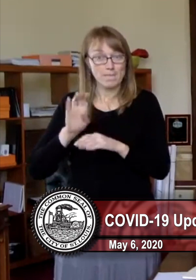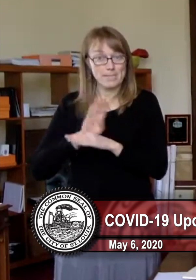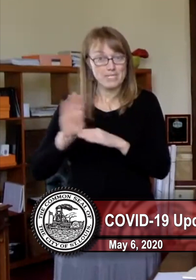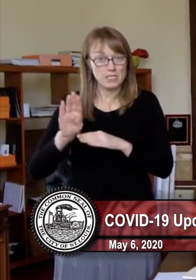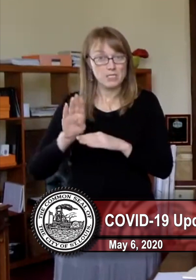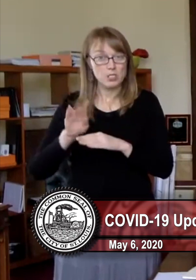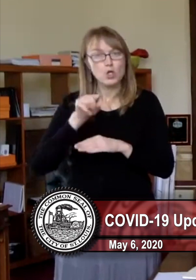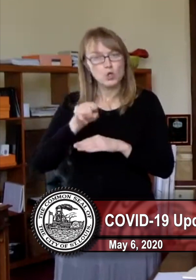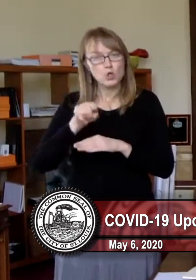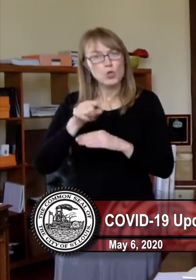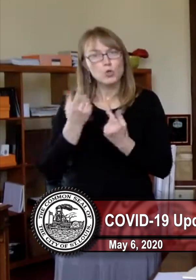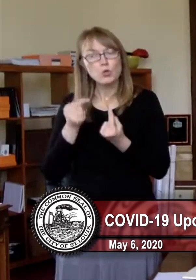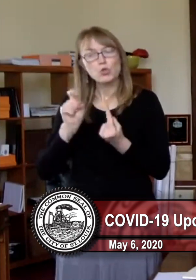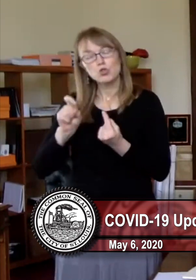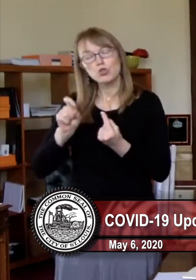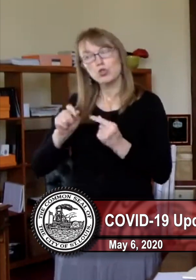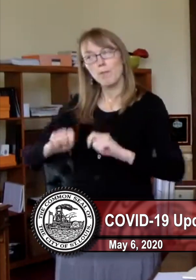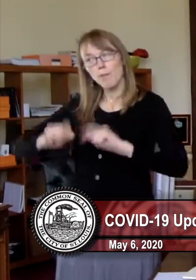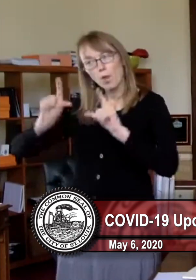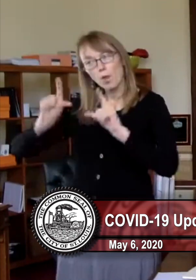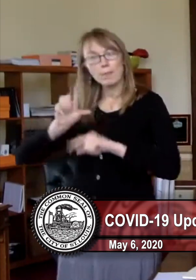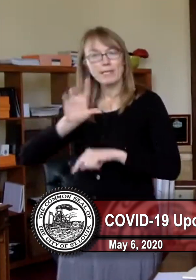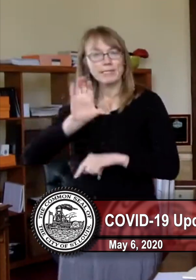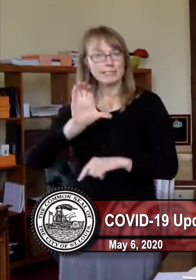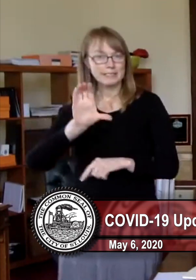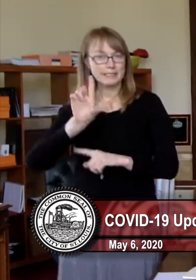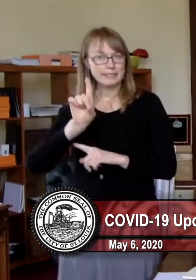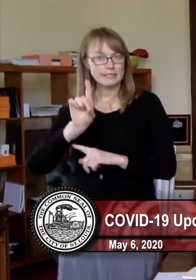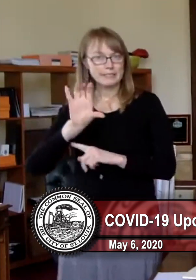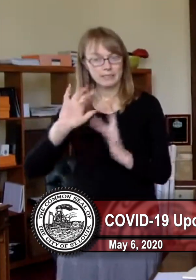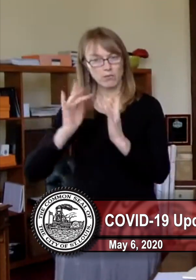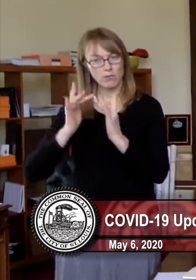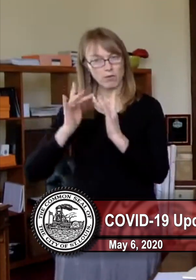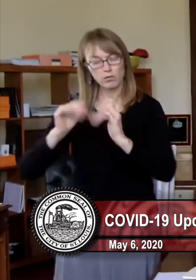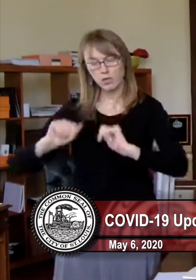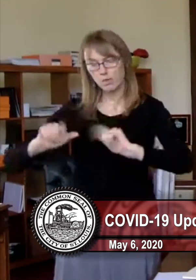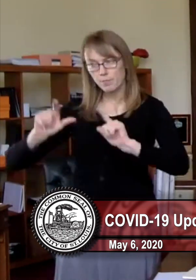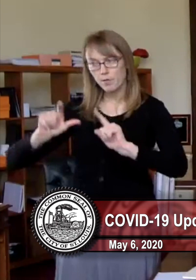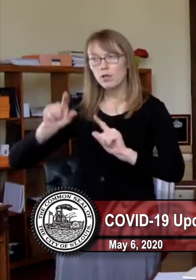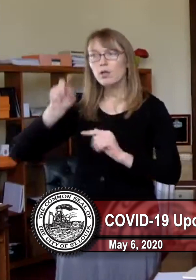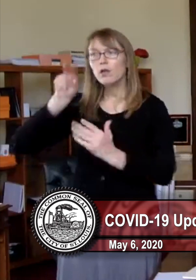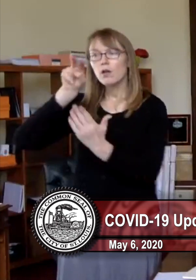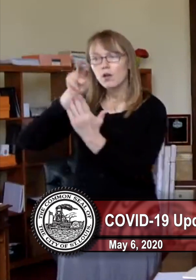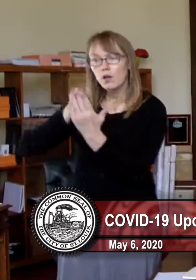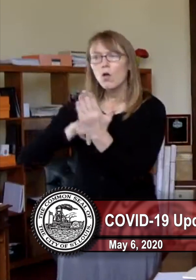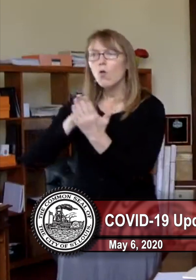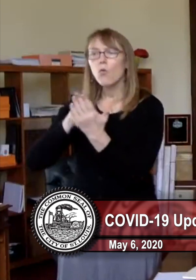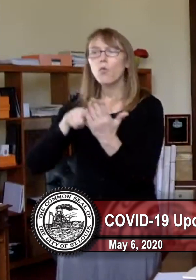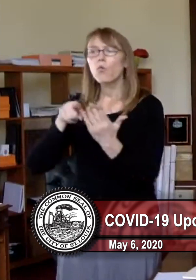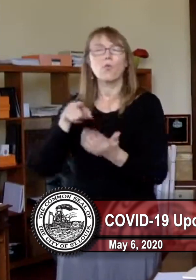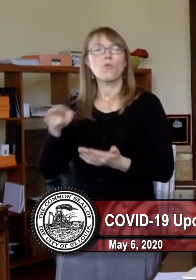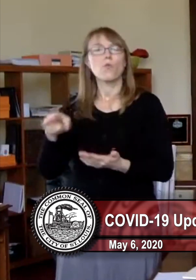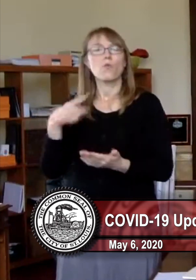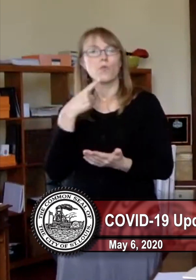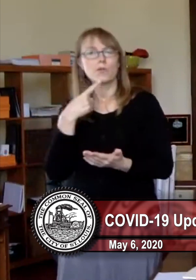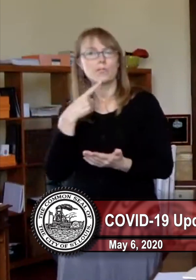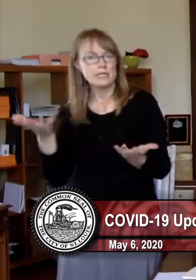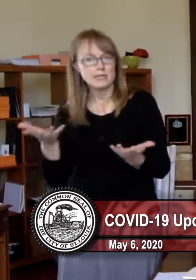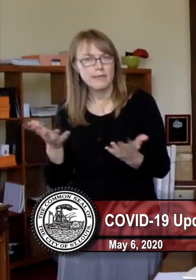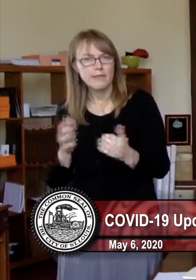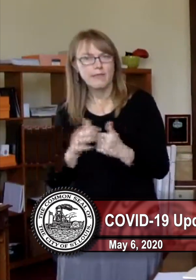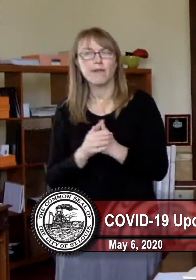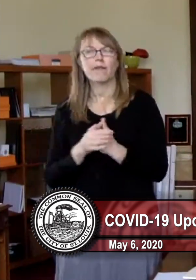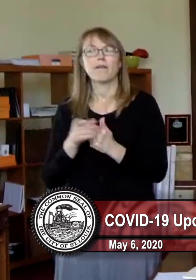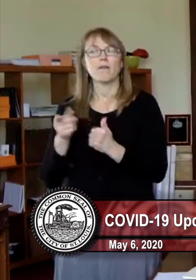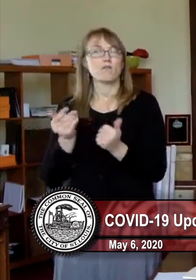recommendations, because we will be heavily relying on what CDC recommends. So bars and restaurants, there's a lot of